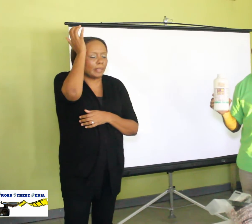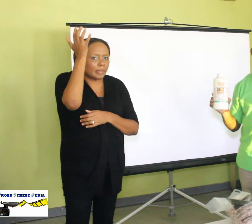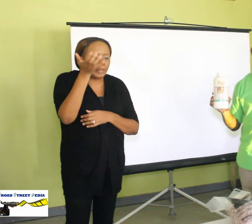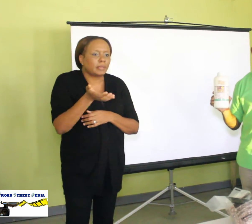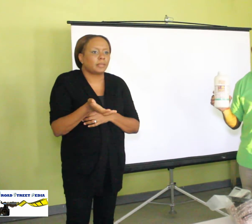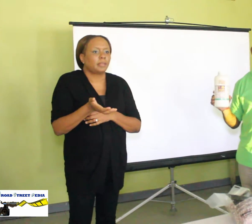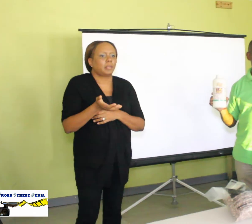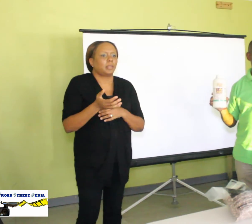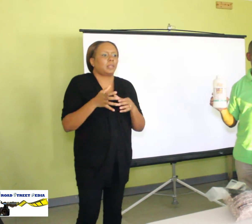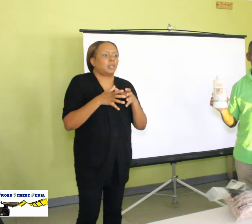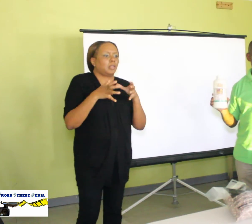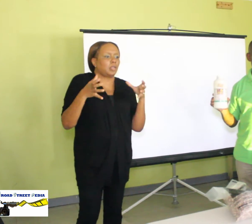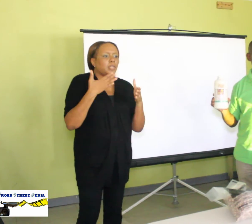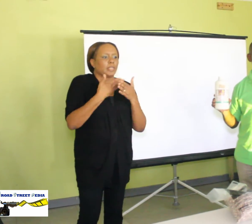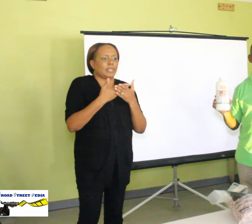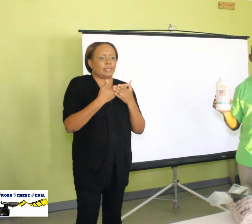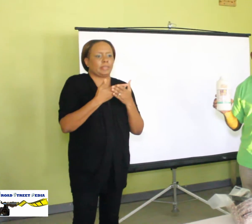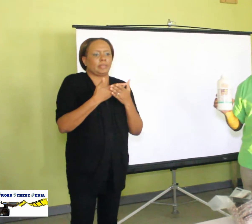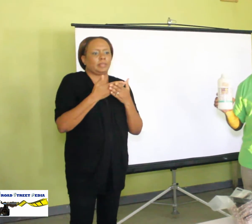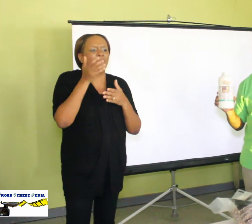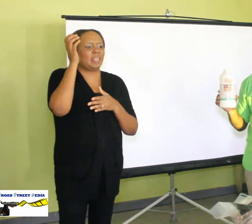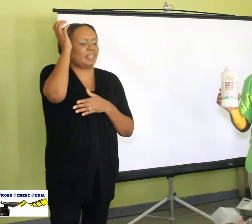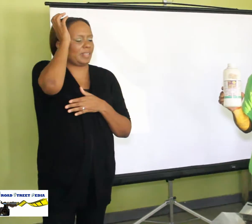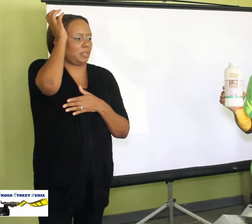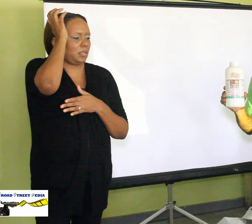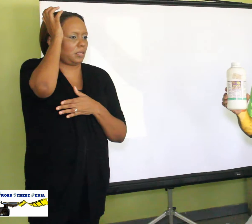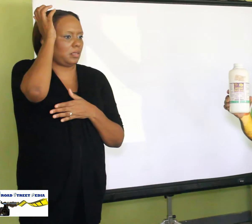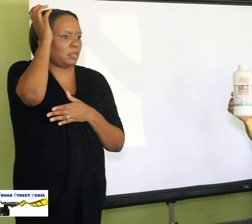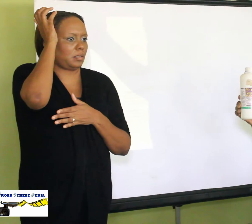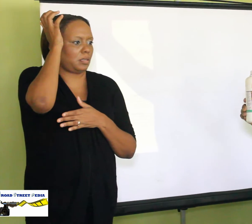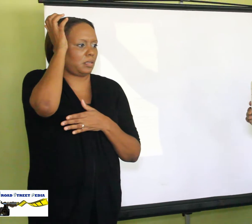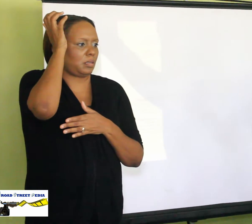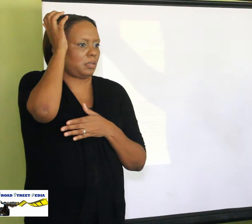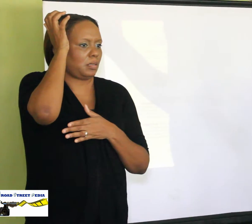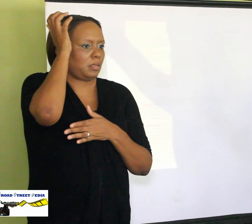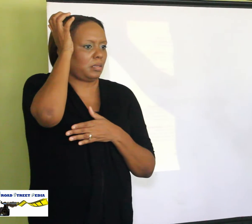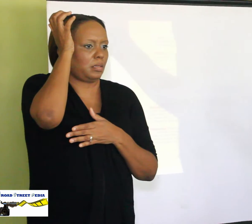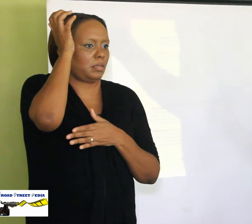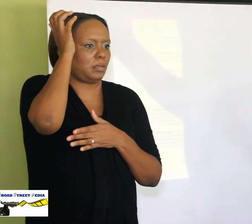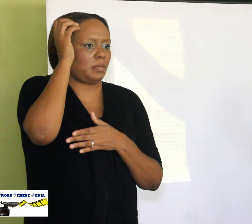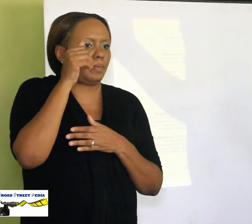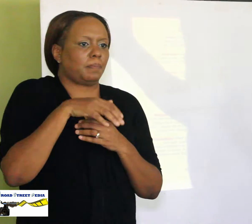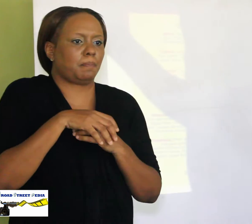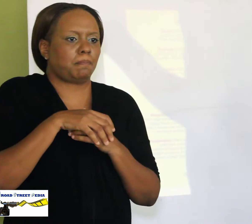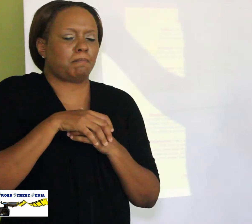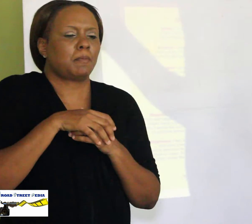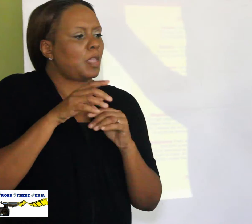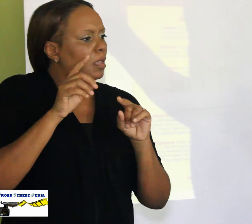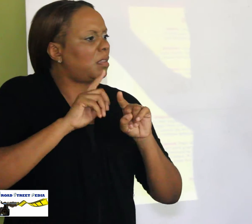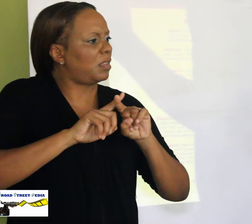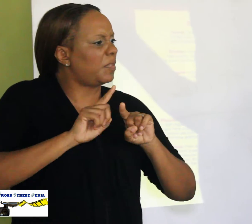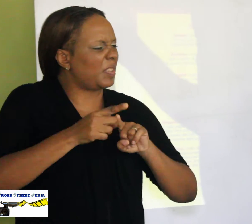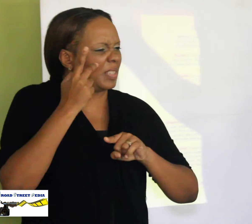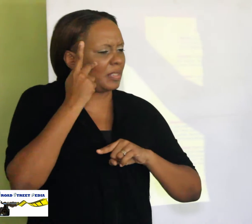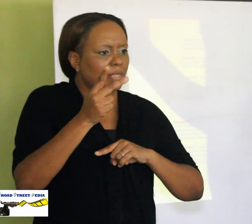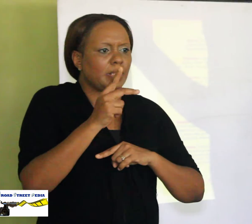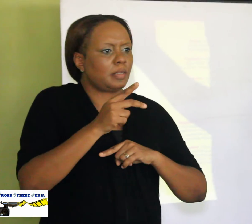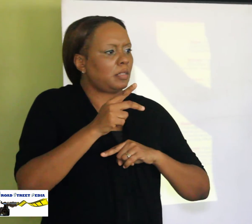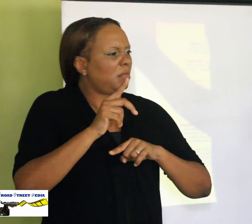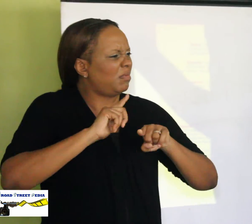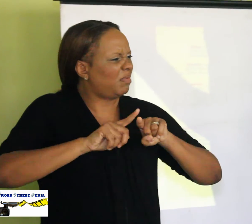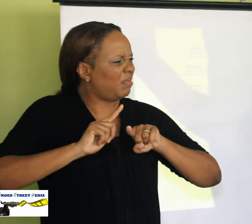cabbage, that cause a lot of nitrogen, because nitrogen is for basically most leaf